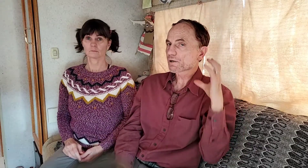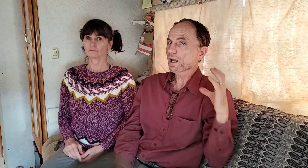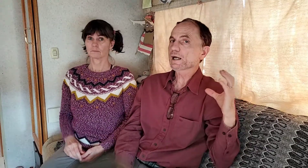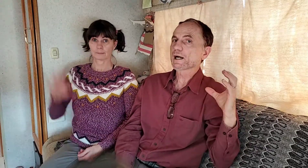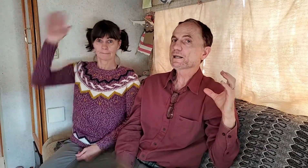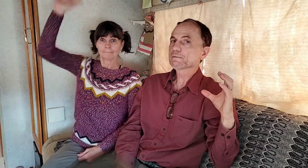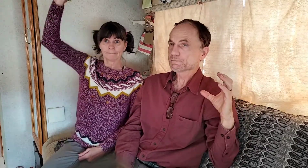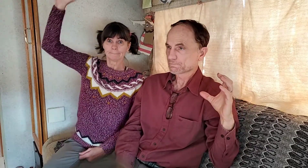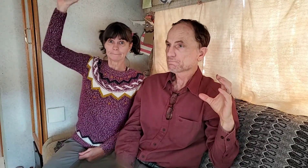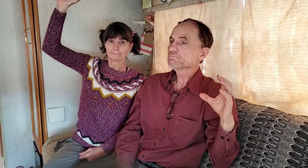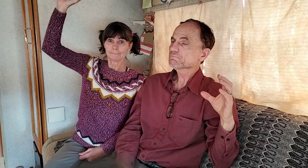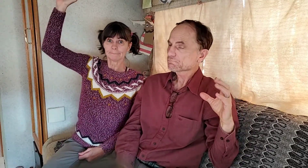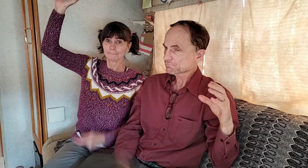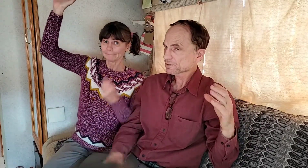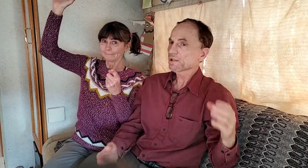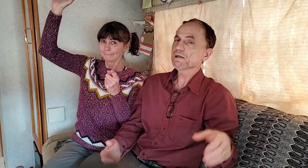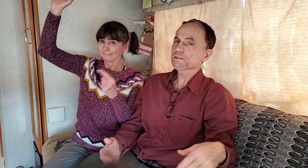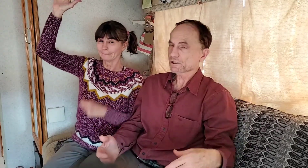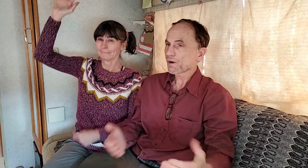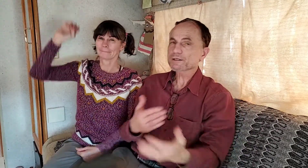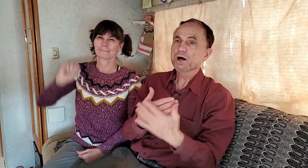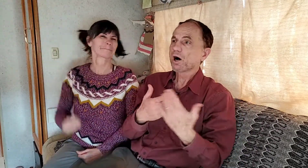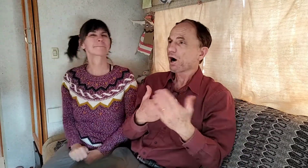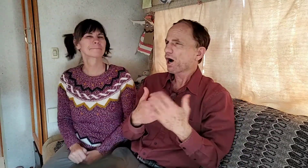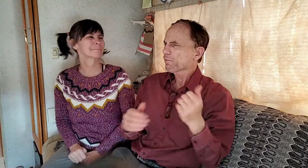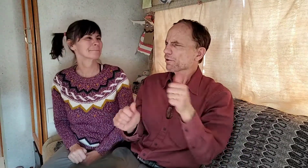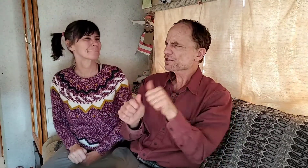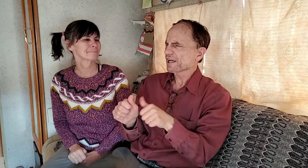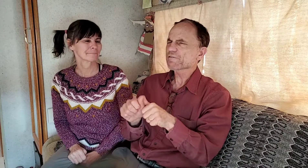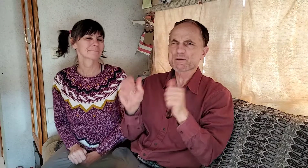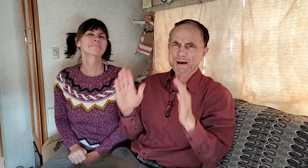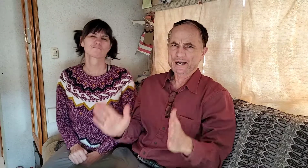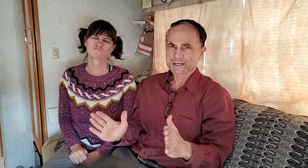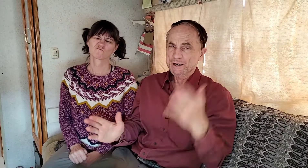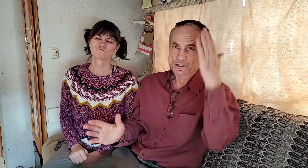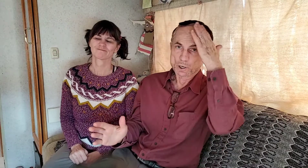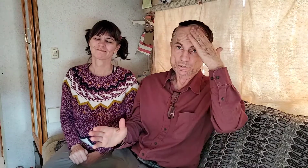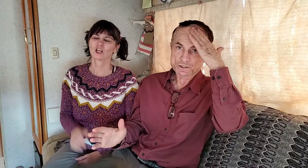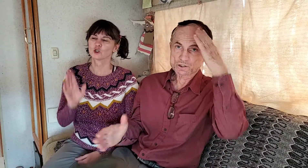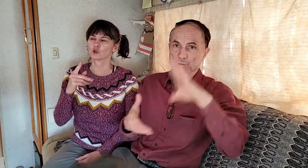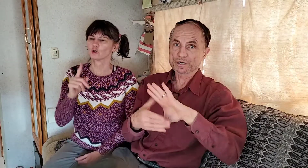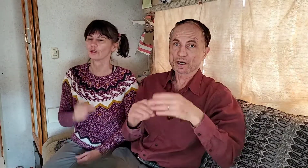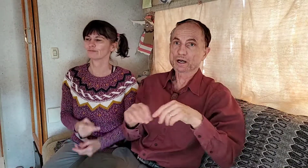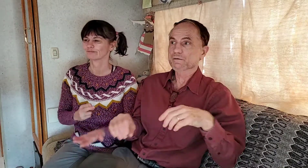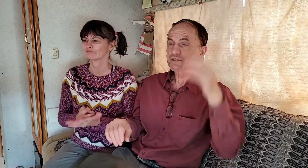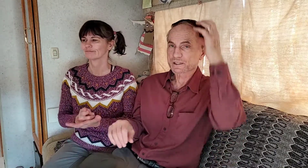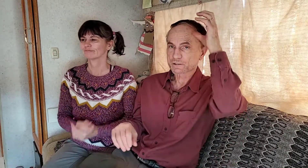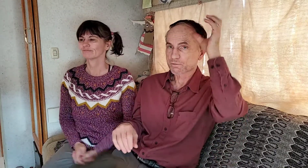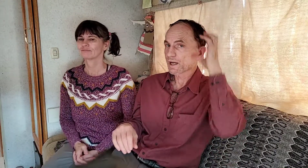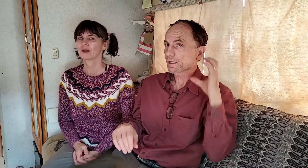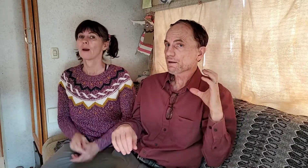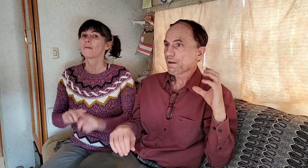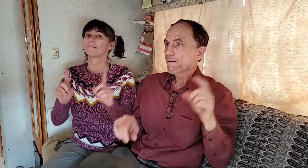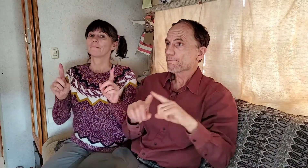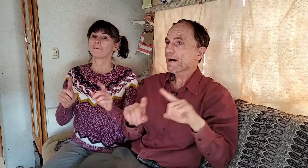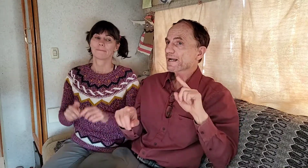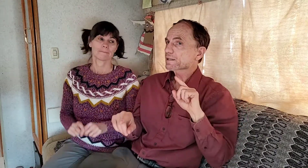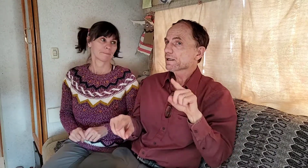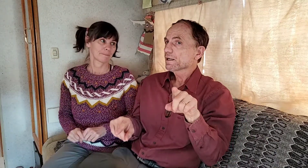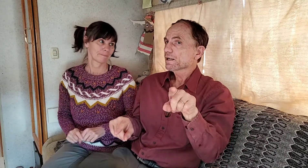Cinderella? Well, you know what? Almost everybody knows the story of Cinderella, but did